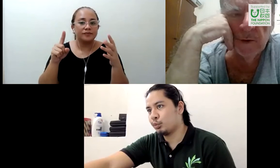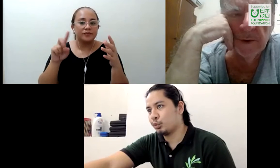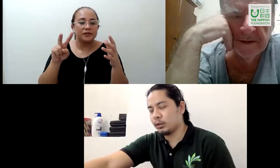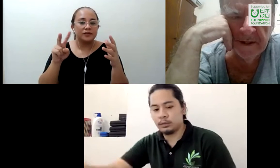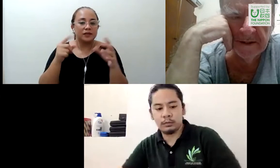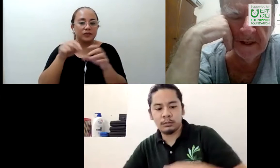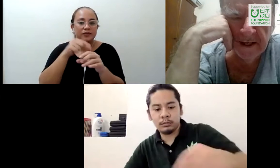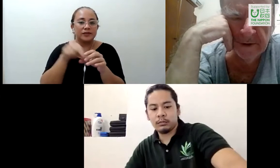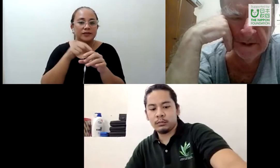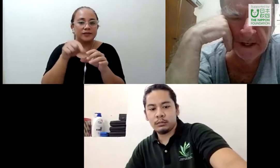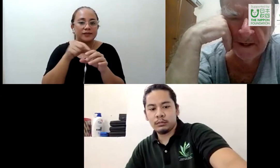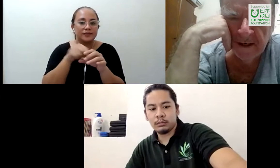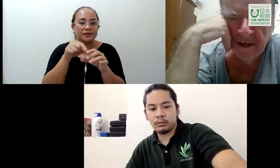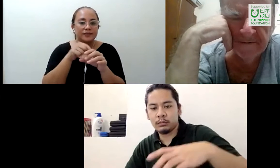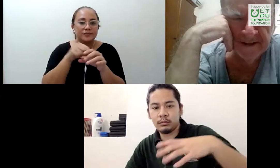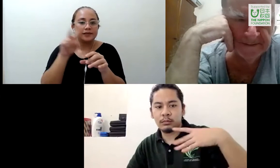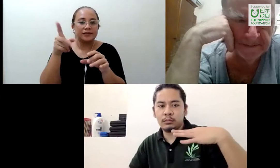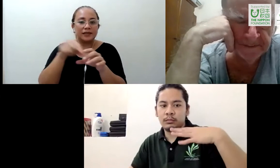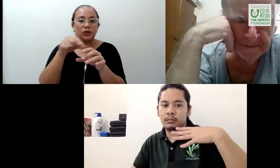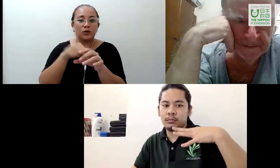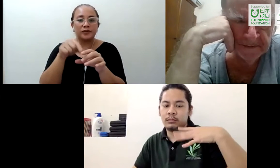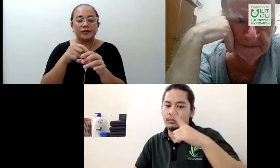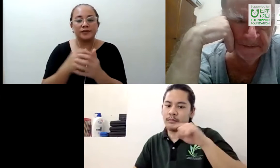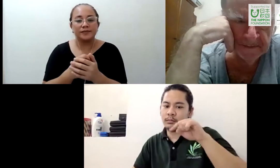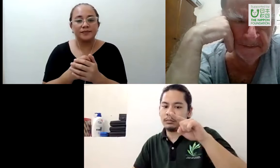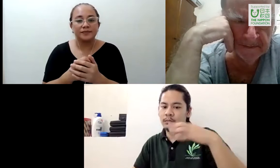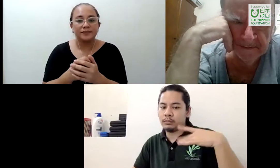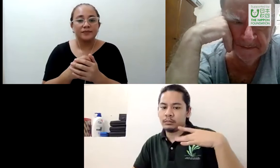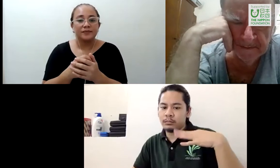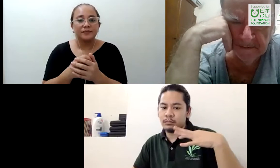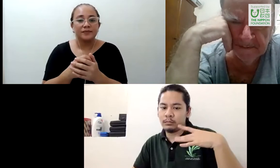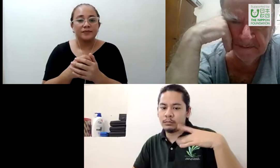second quiz in sign language lexicography.